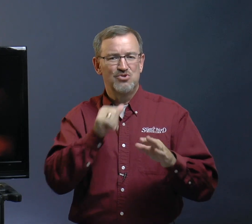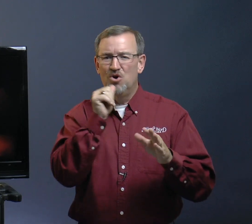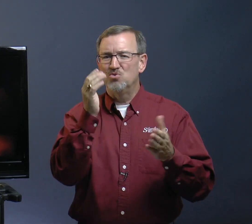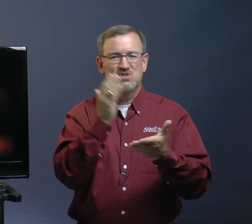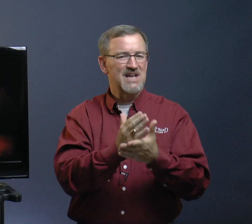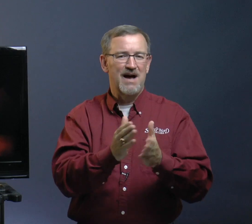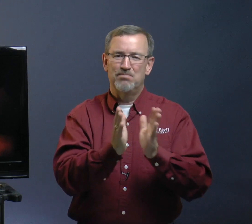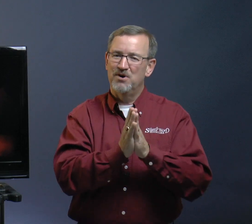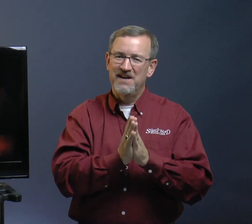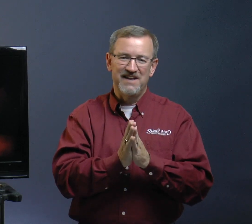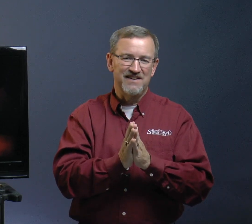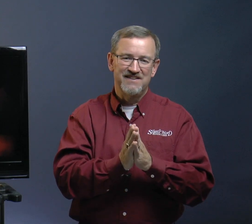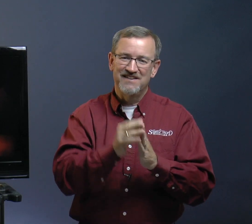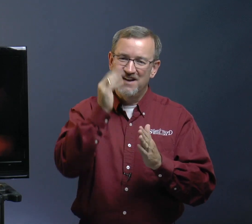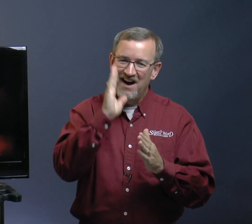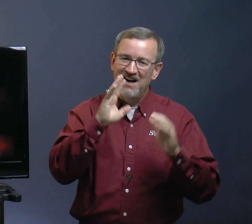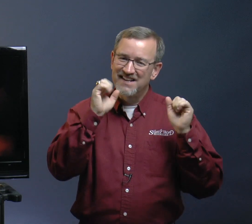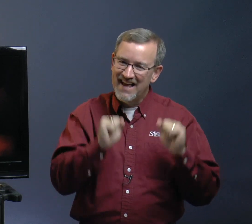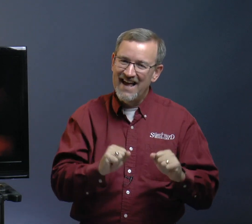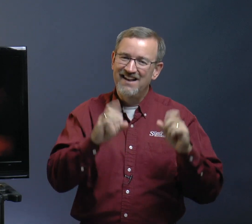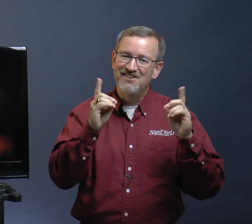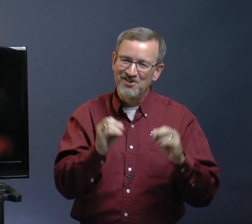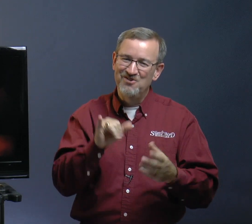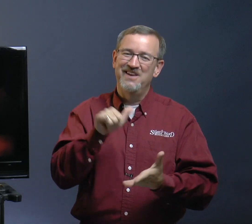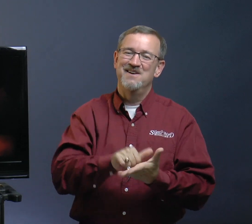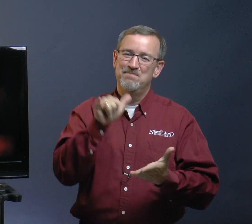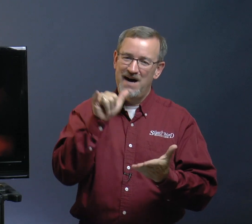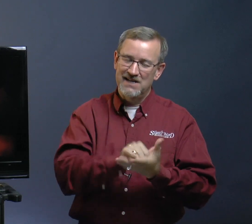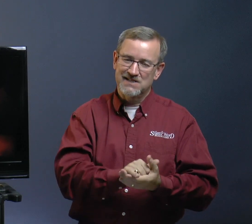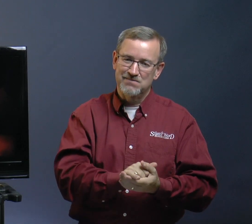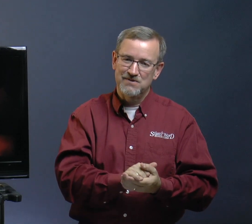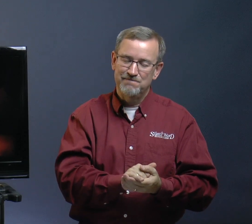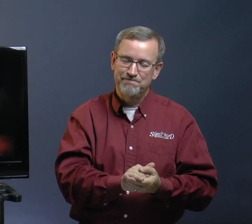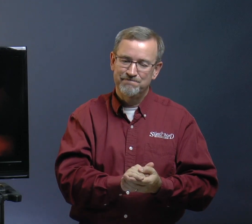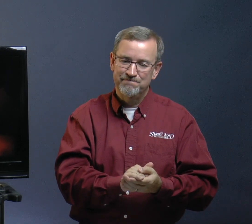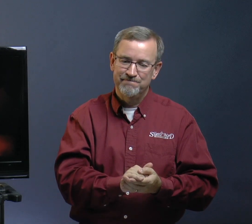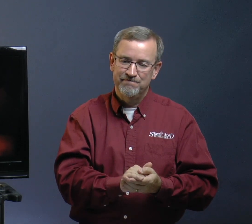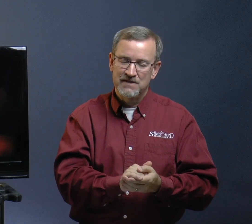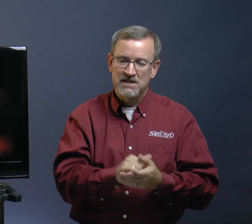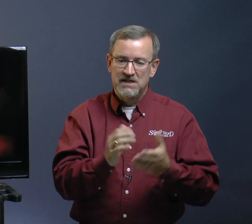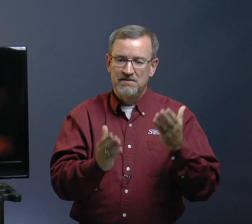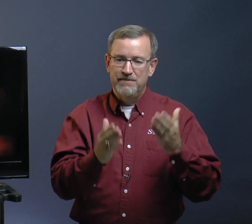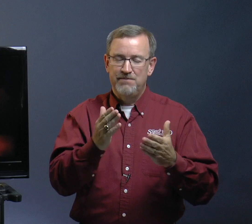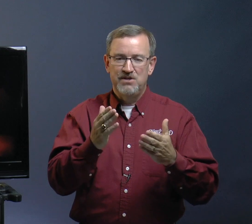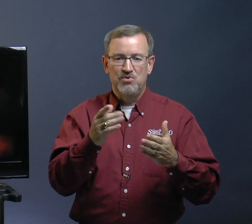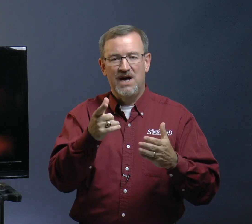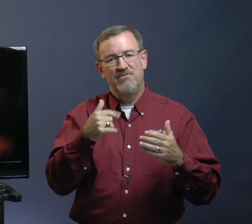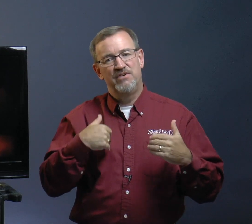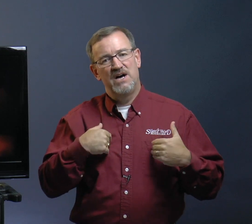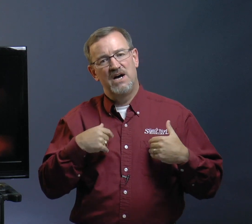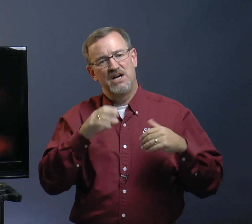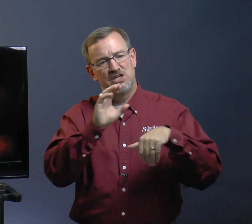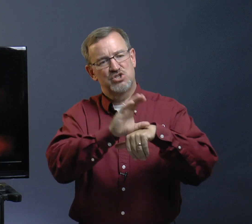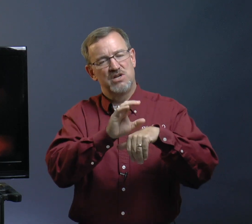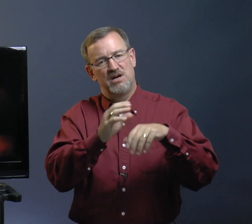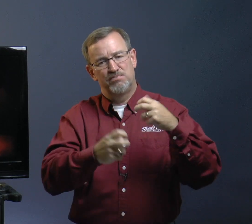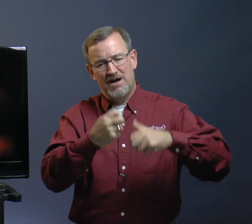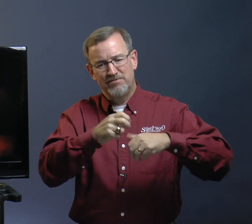Don't stop praying. God can do the impossible. maybe you have a problem in